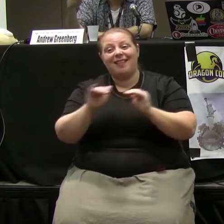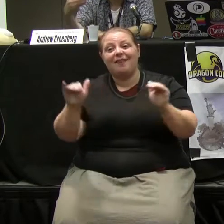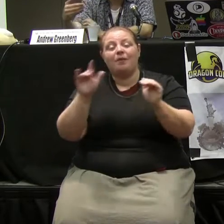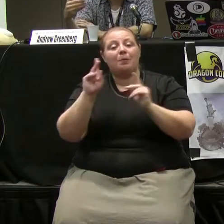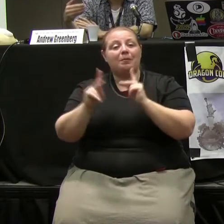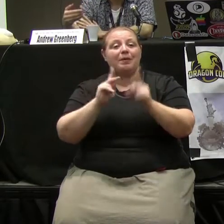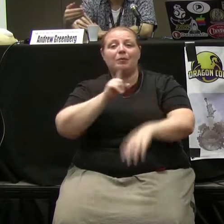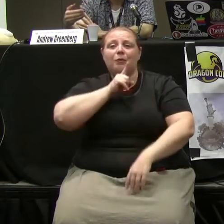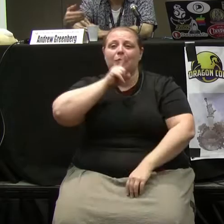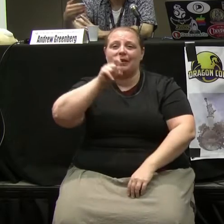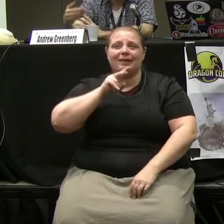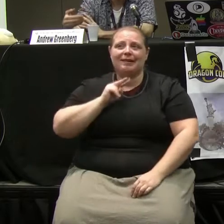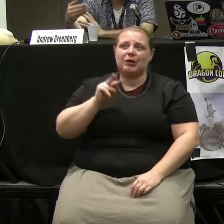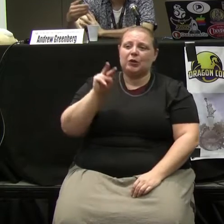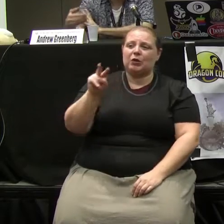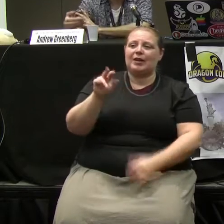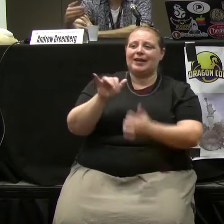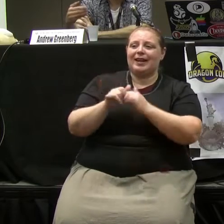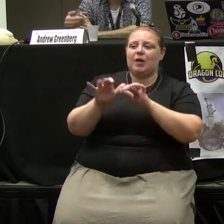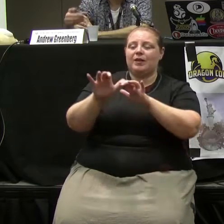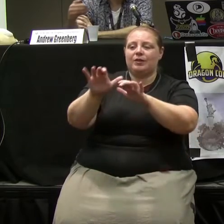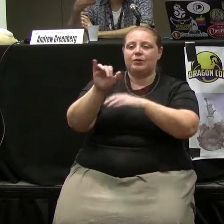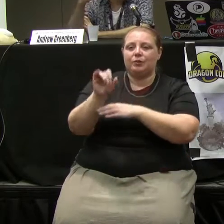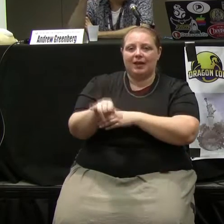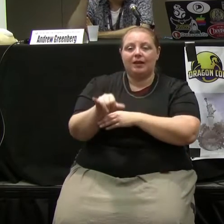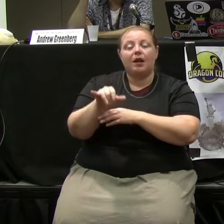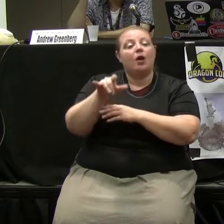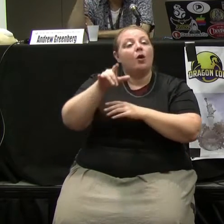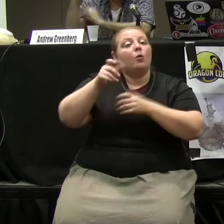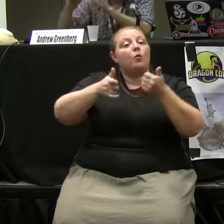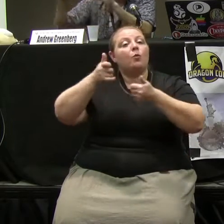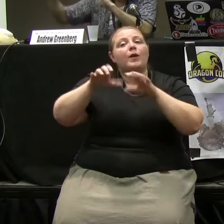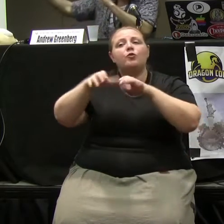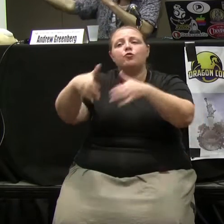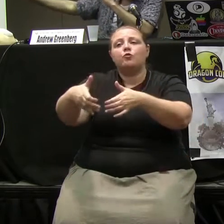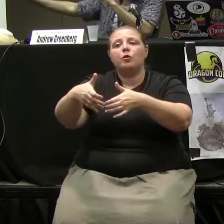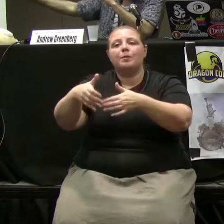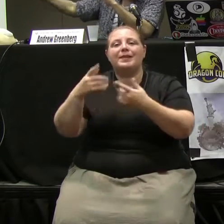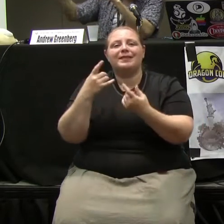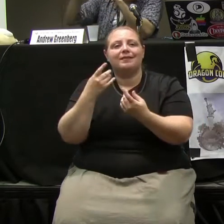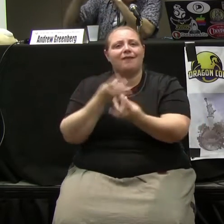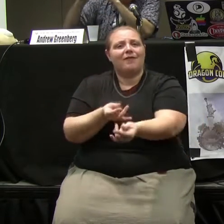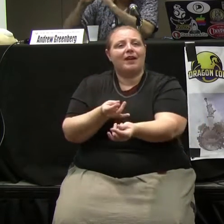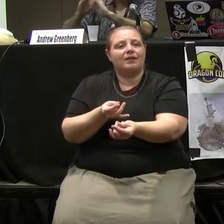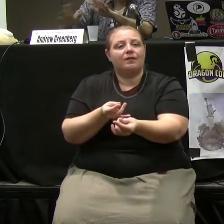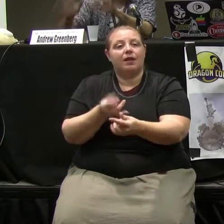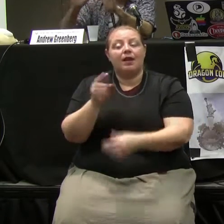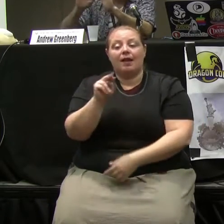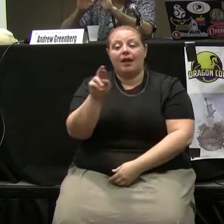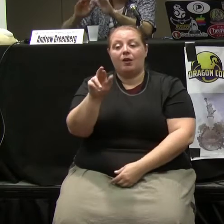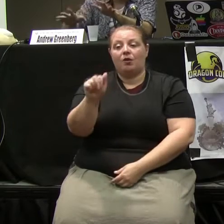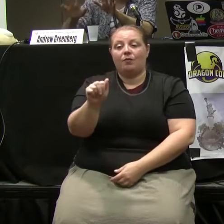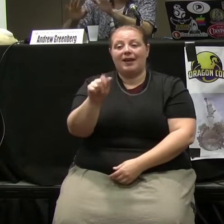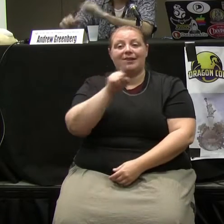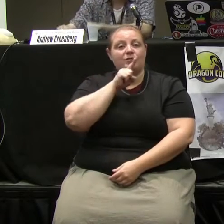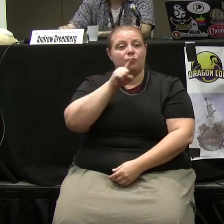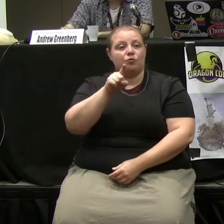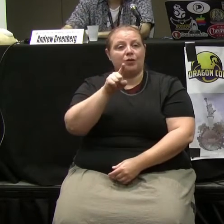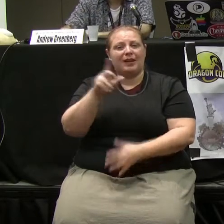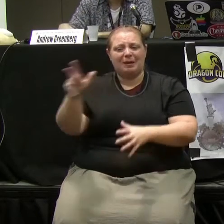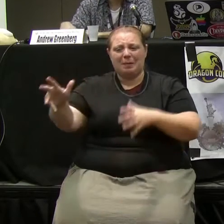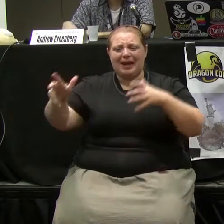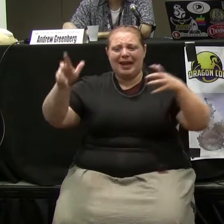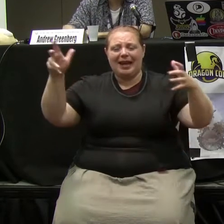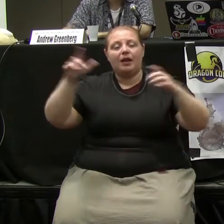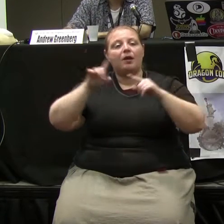should really take a look at. Look at the groups that are being effective. The NRA itself is a monolithic thing, but the activists are there all the time, and their